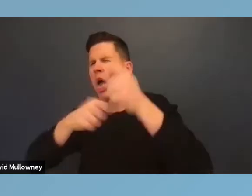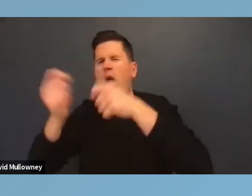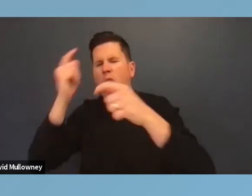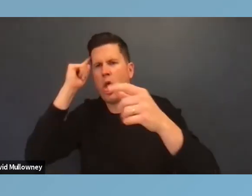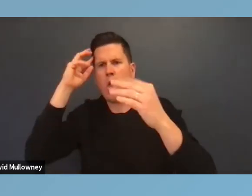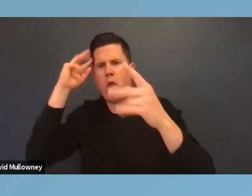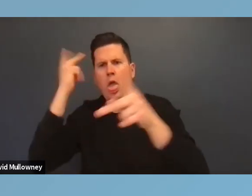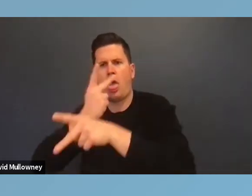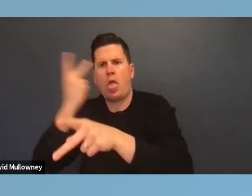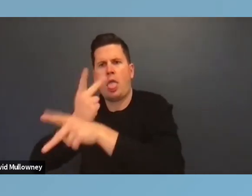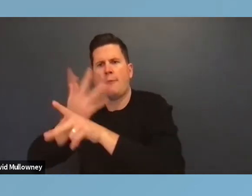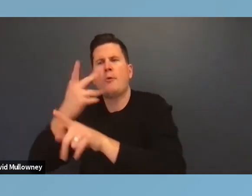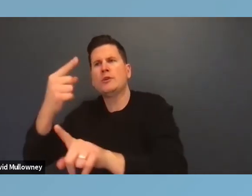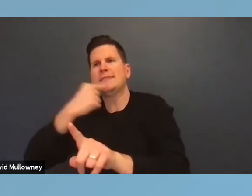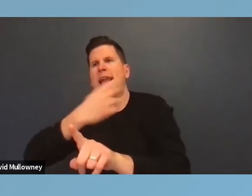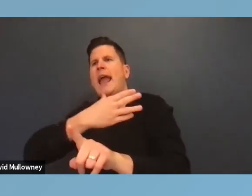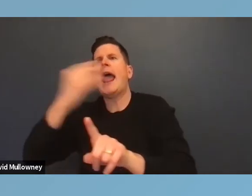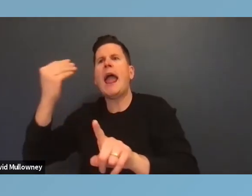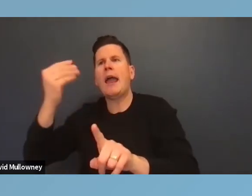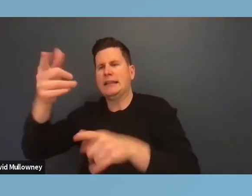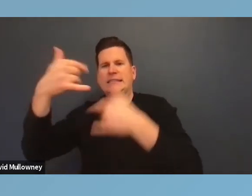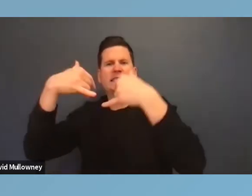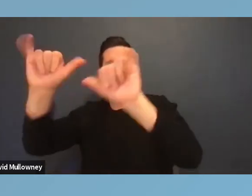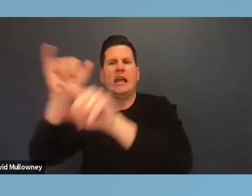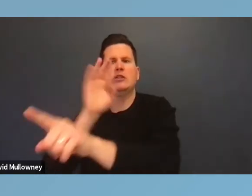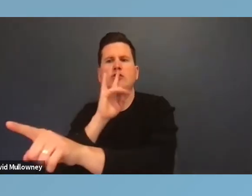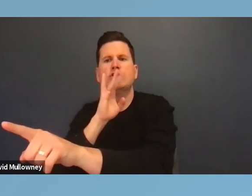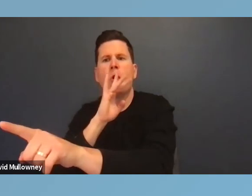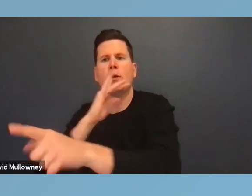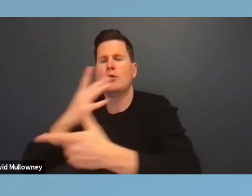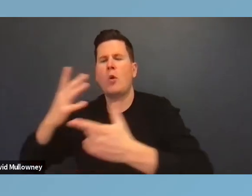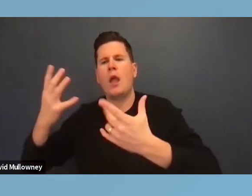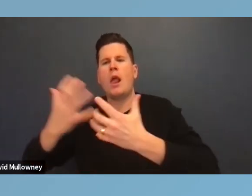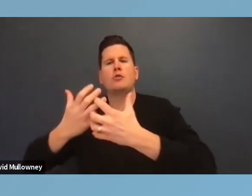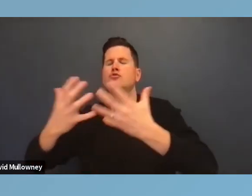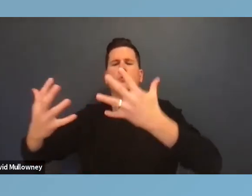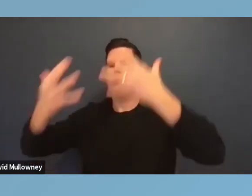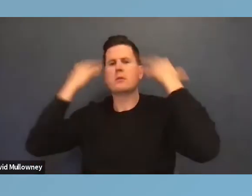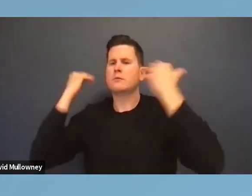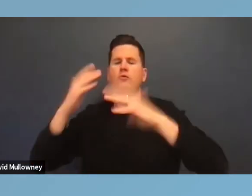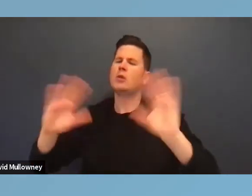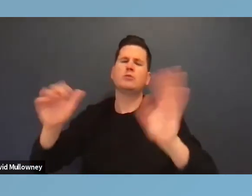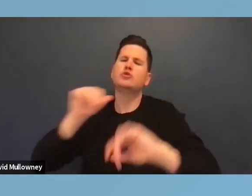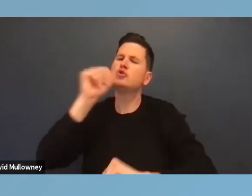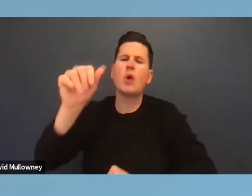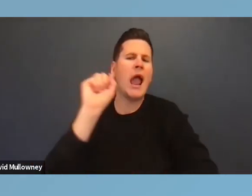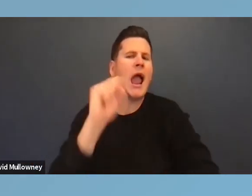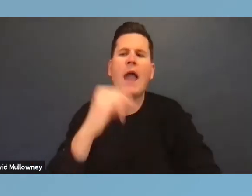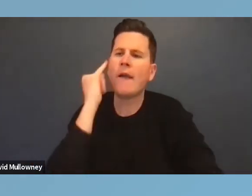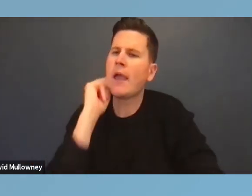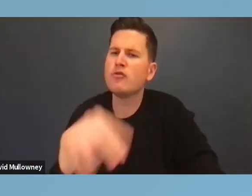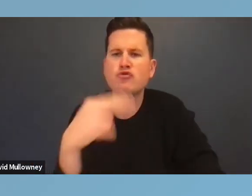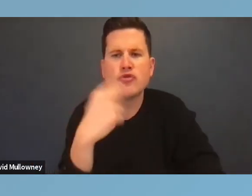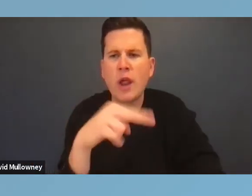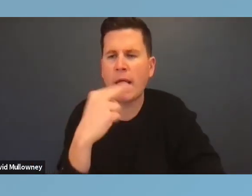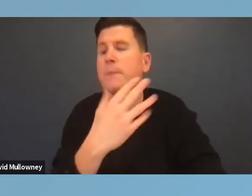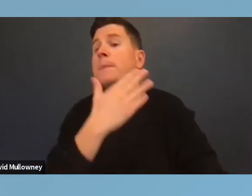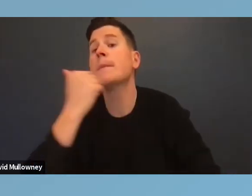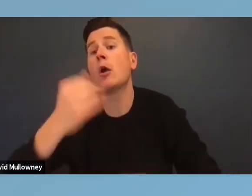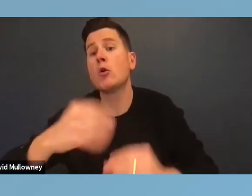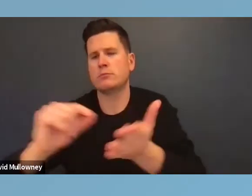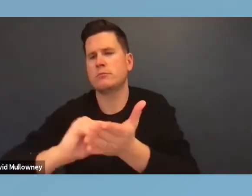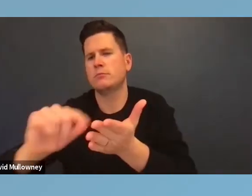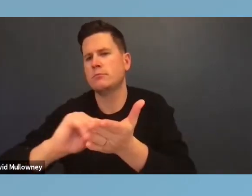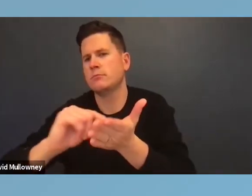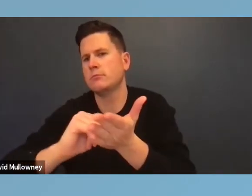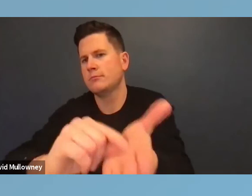them. And so that's a lot of struggle and a lot of work, and you're still talking. So it's definitely overwhelming. Don't